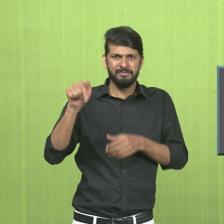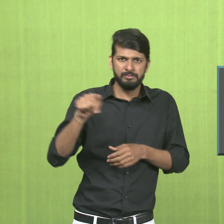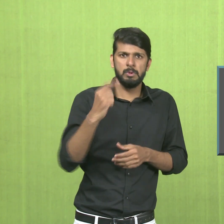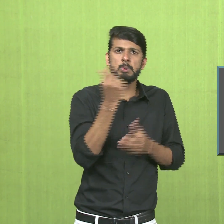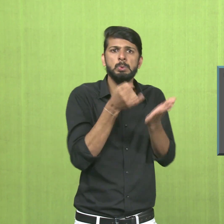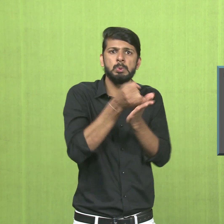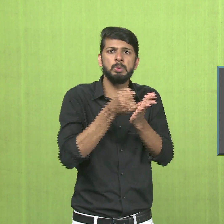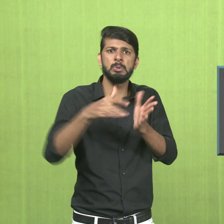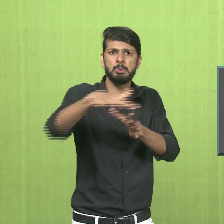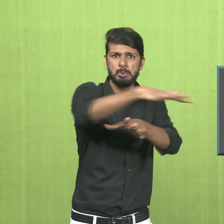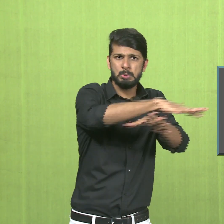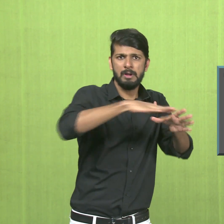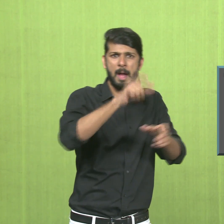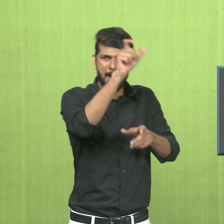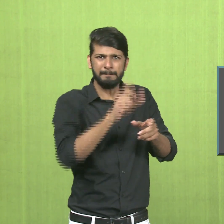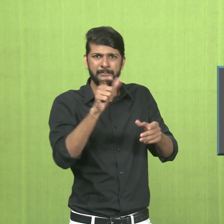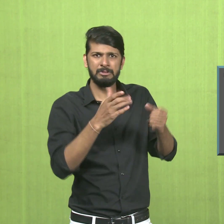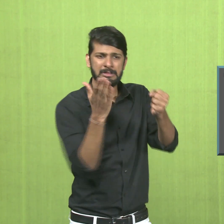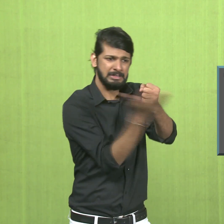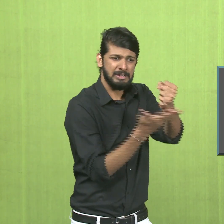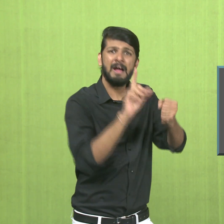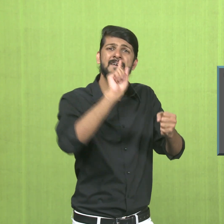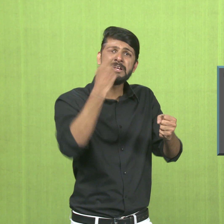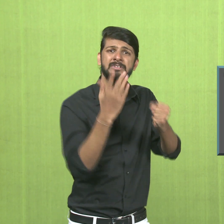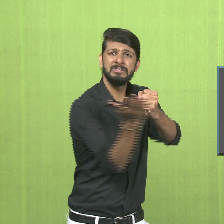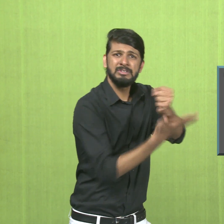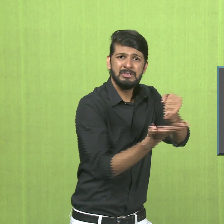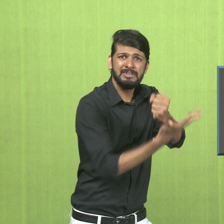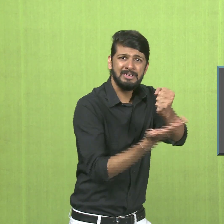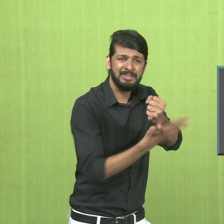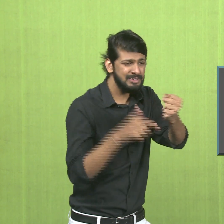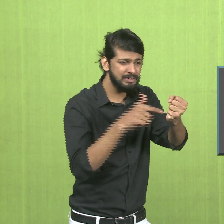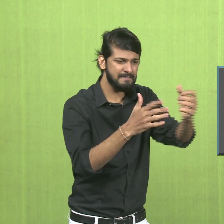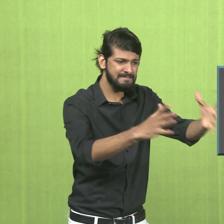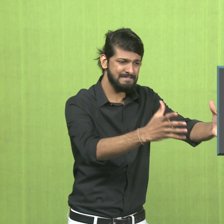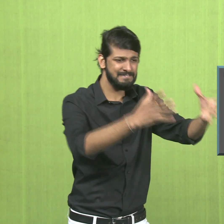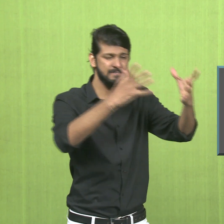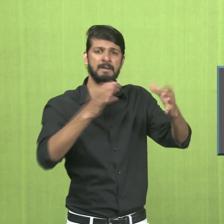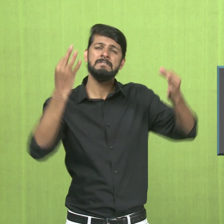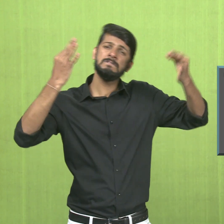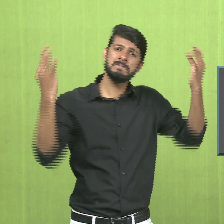the farmers especially, have a ritual where the fresh harvested